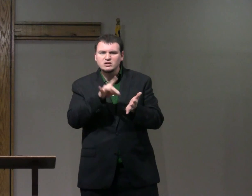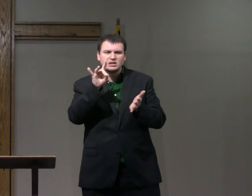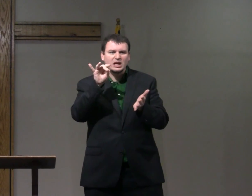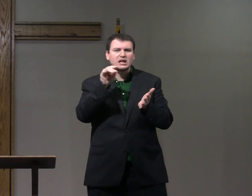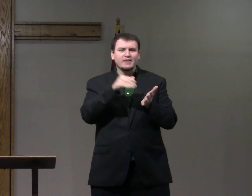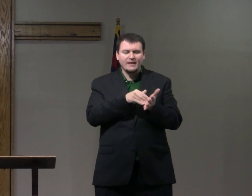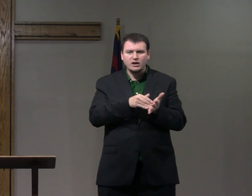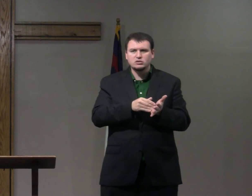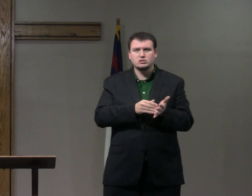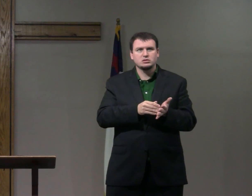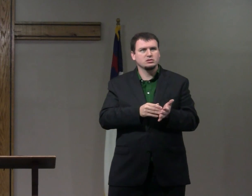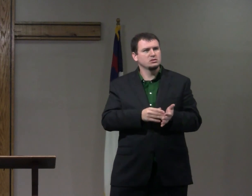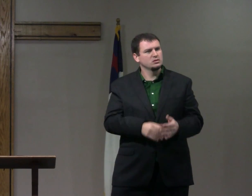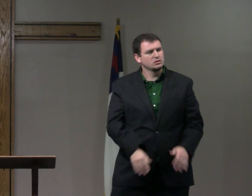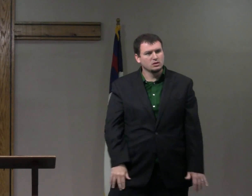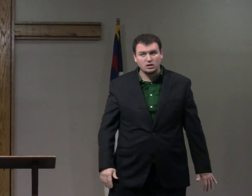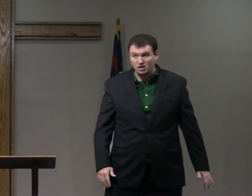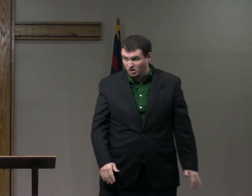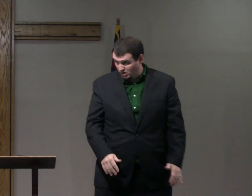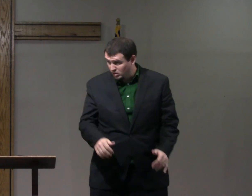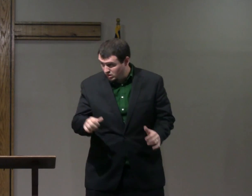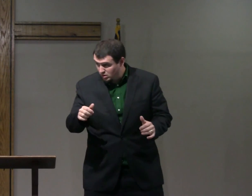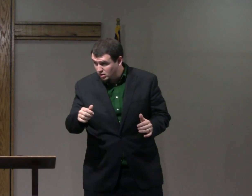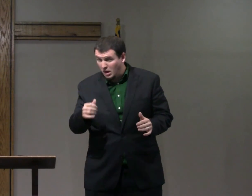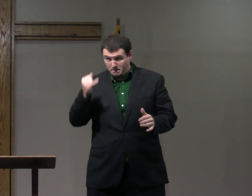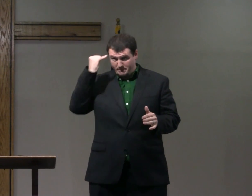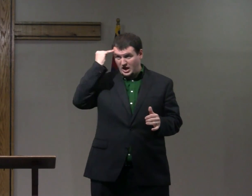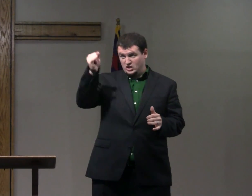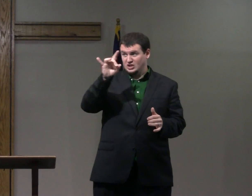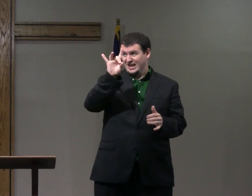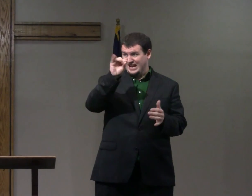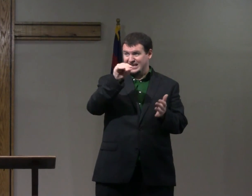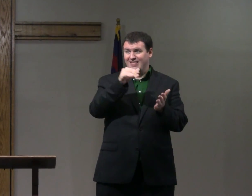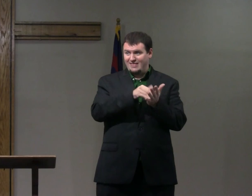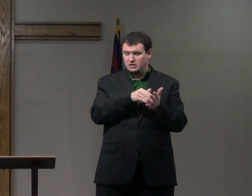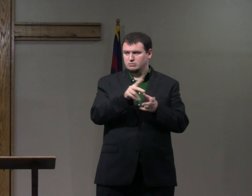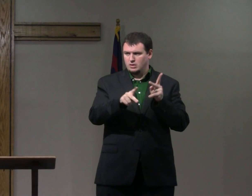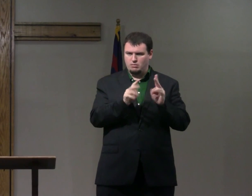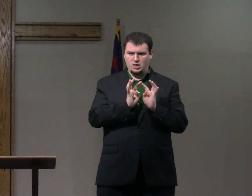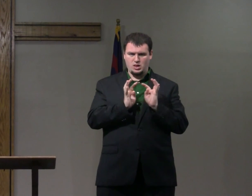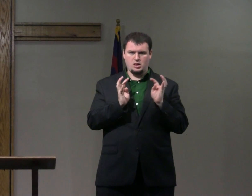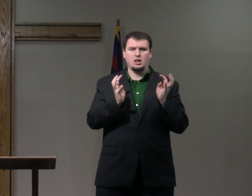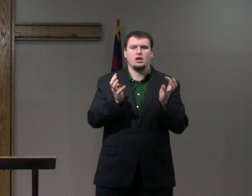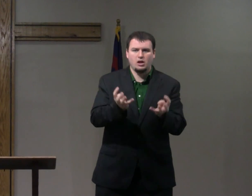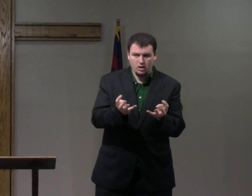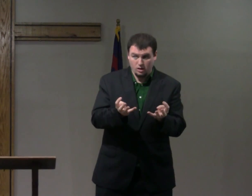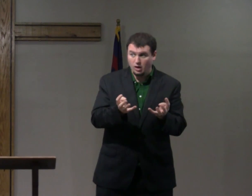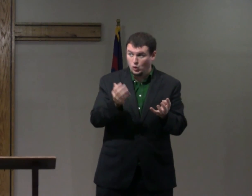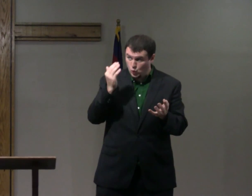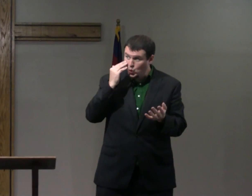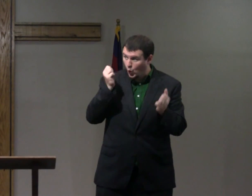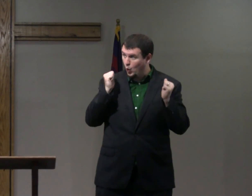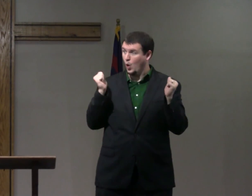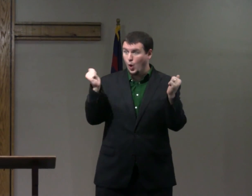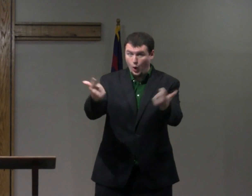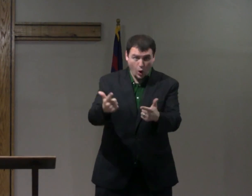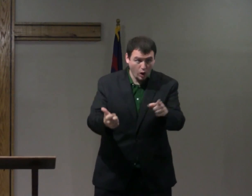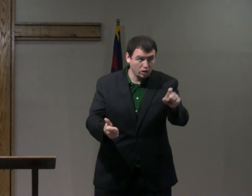Stadium? 80,000, okay. 80,000 people. Can you imagine 80,000 people inside that